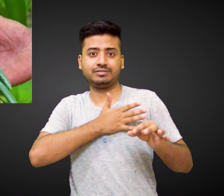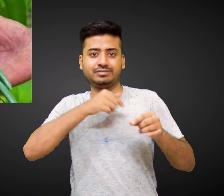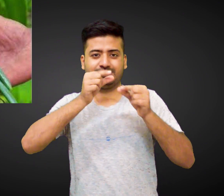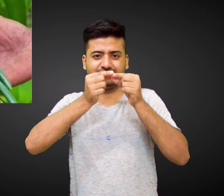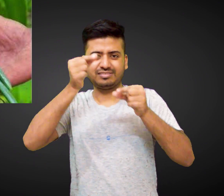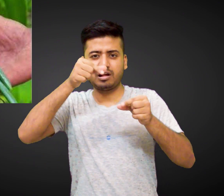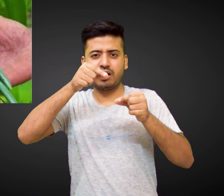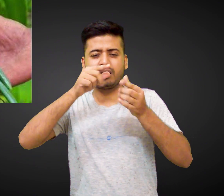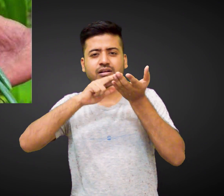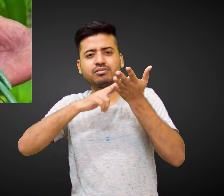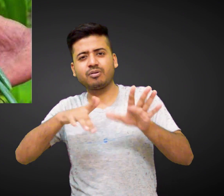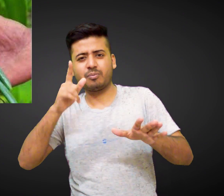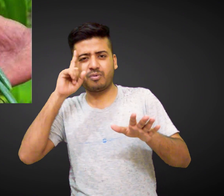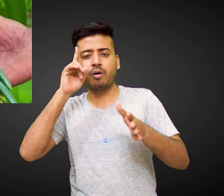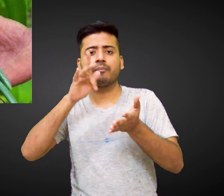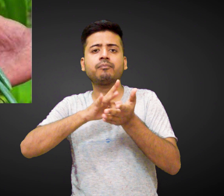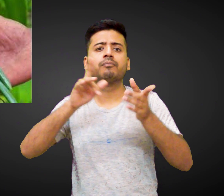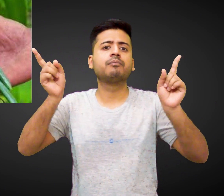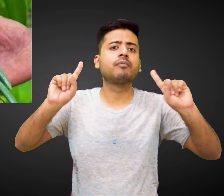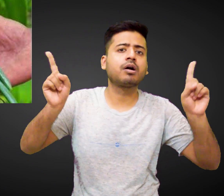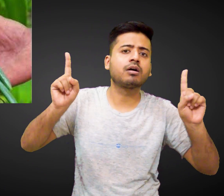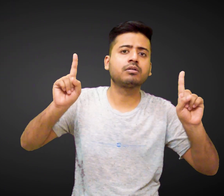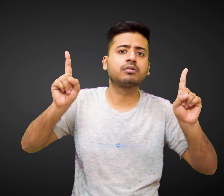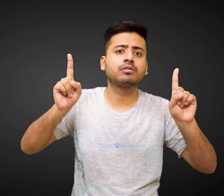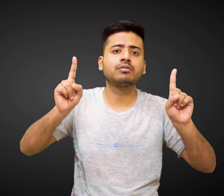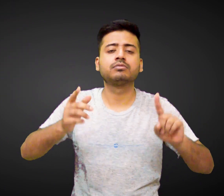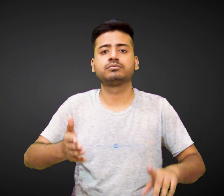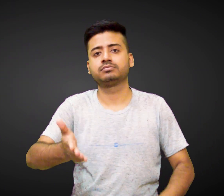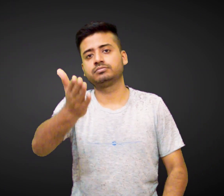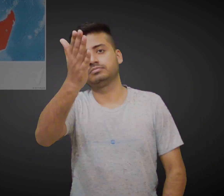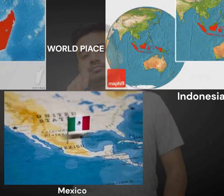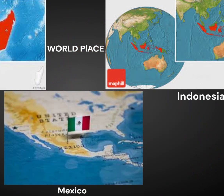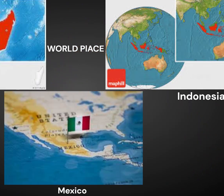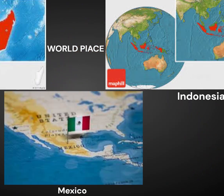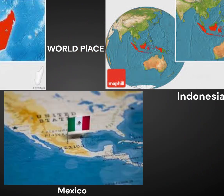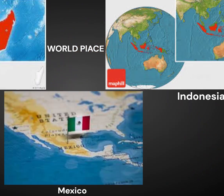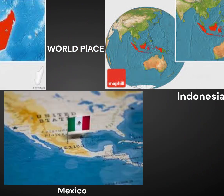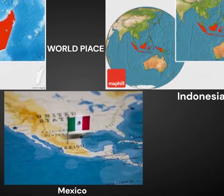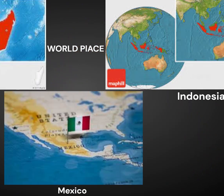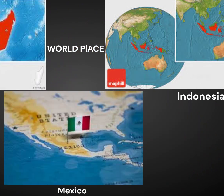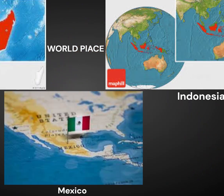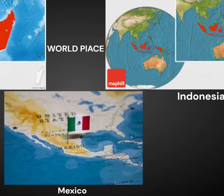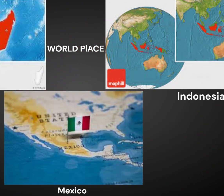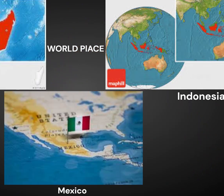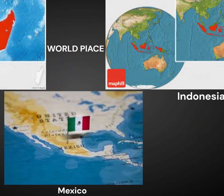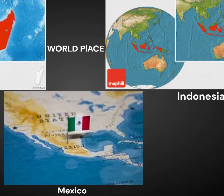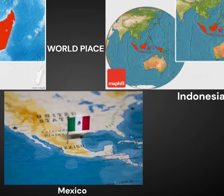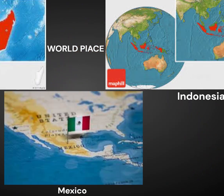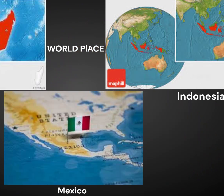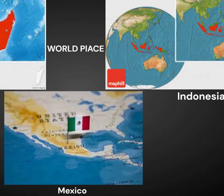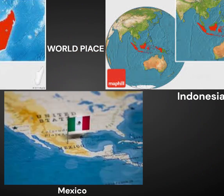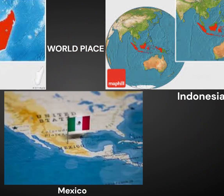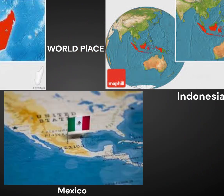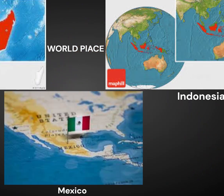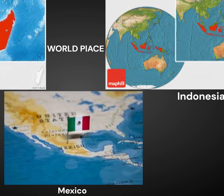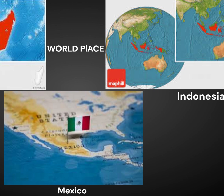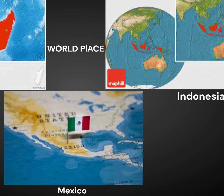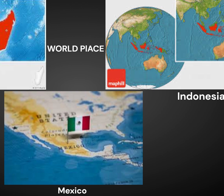the orchid Vanilla planifolia is native to southeastern Mexico and Central America, it's now cultivated in various tropical areas.